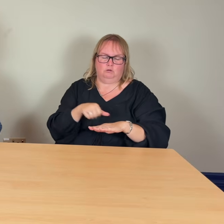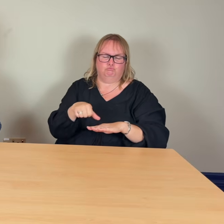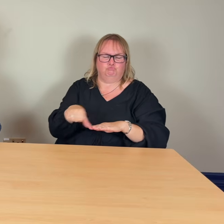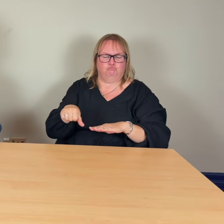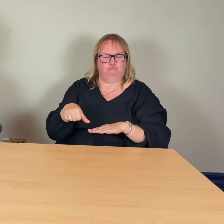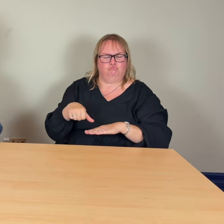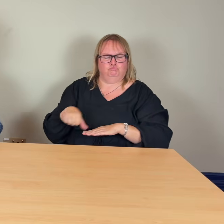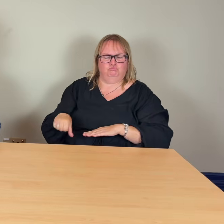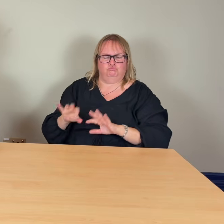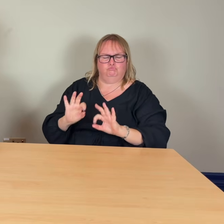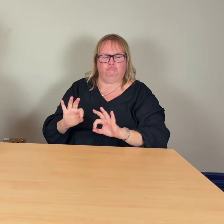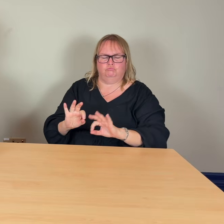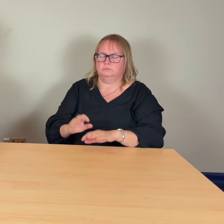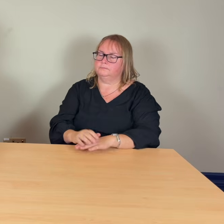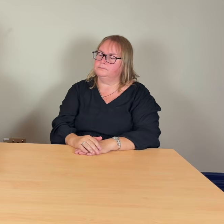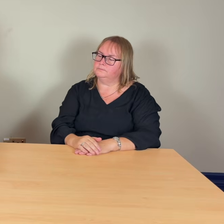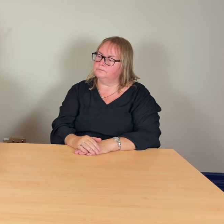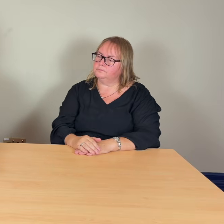edges.